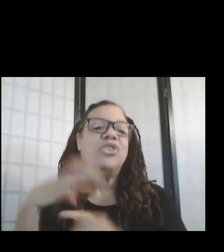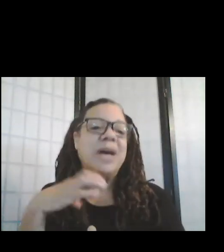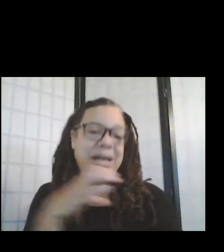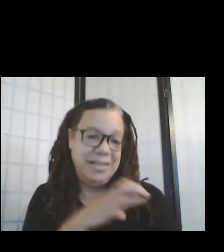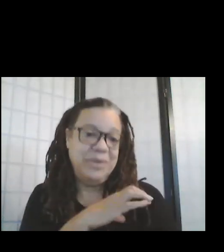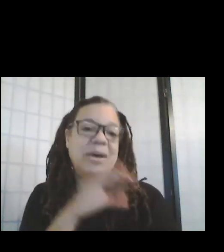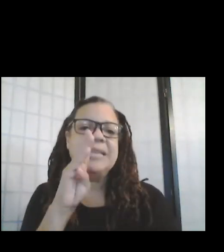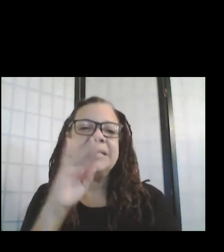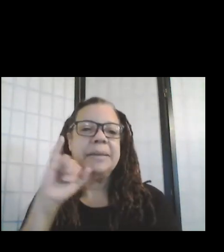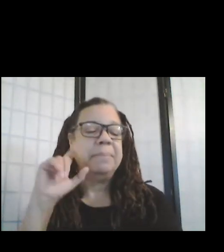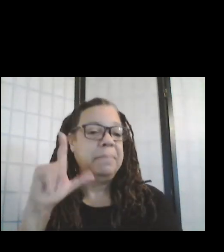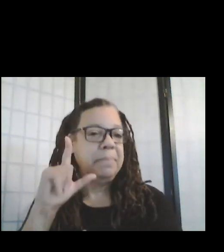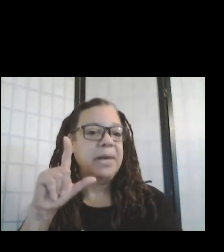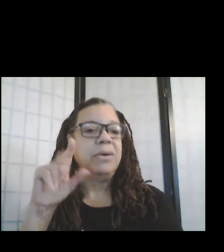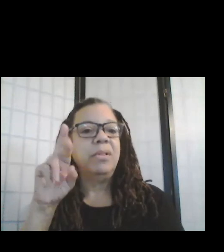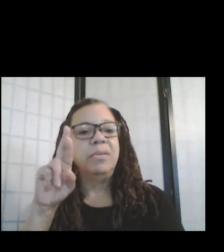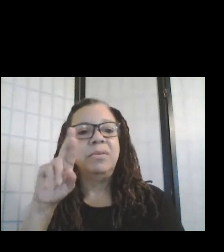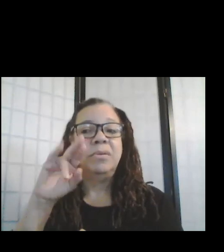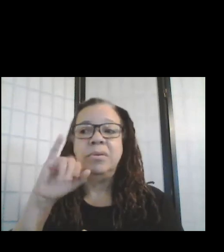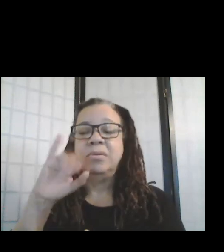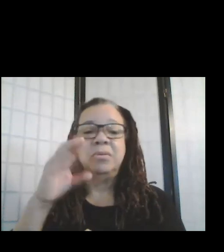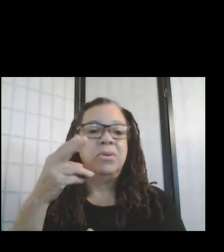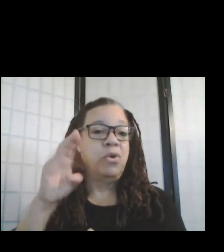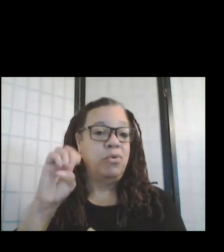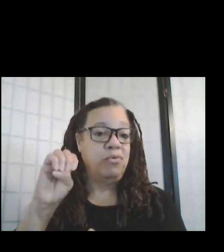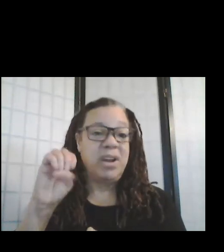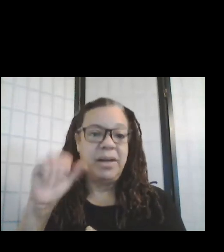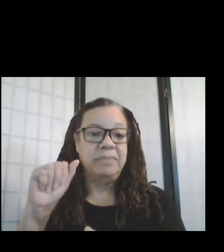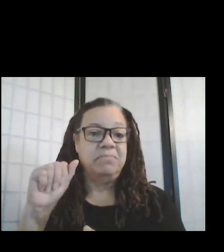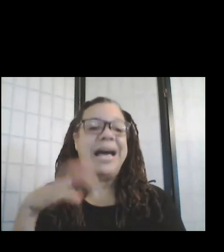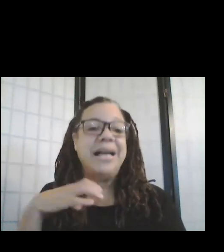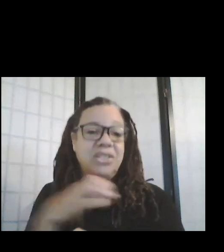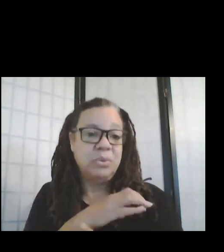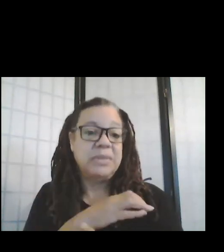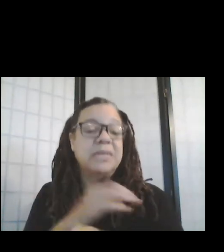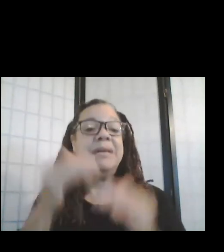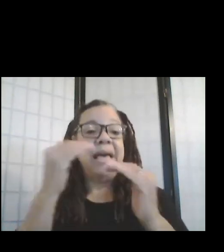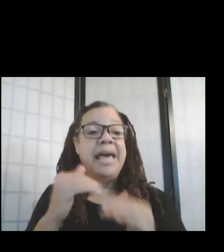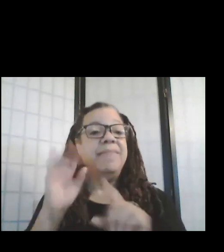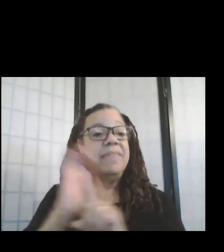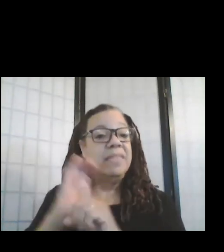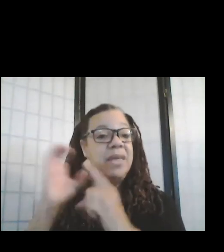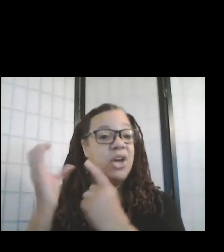Billerica, Chelmsford, Draycott, and Tewksbury Cultural Councils, and the Cultural